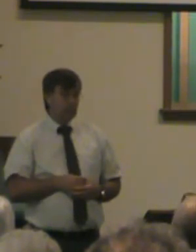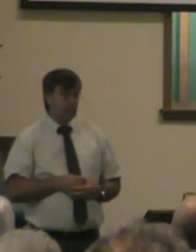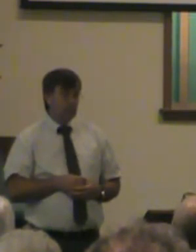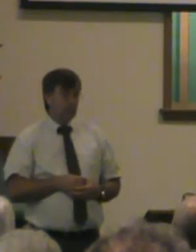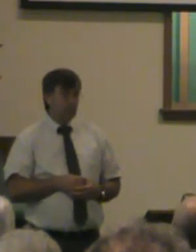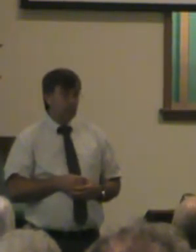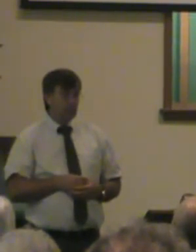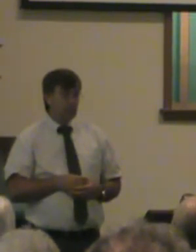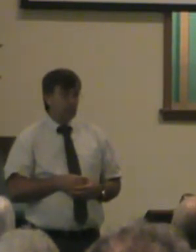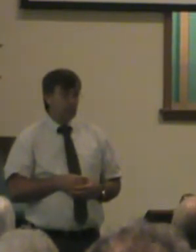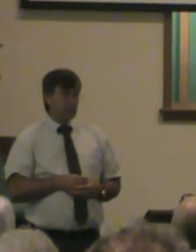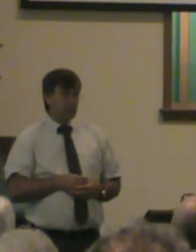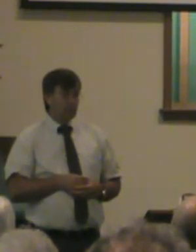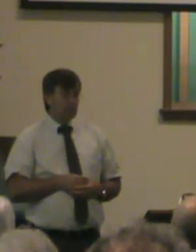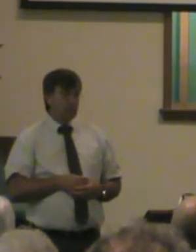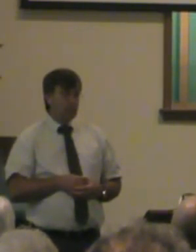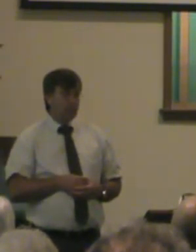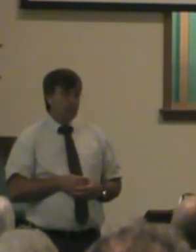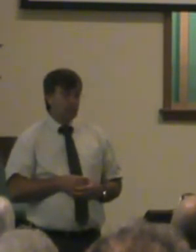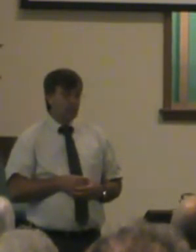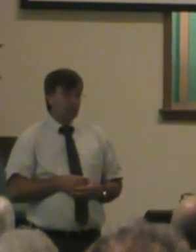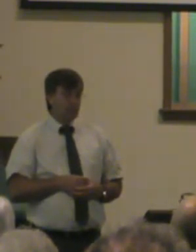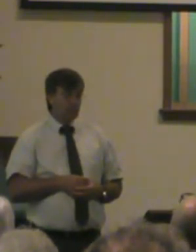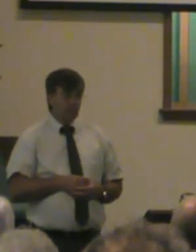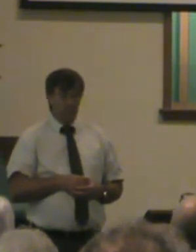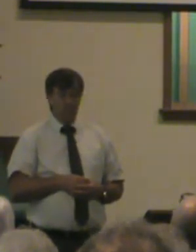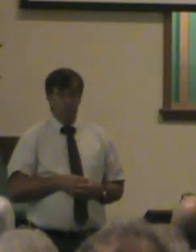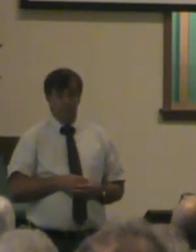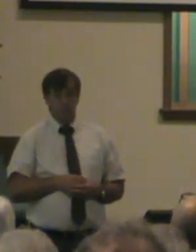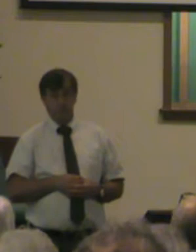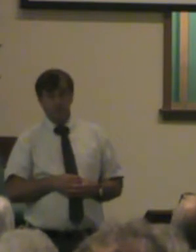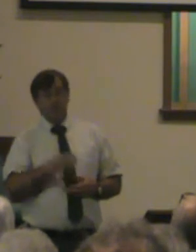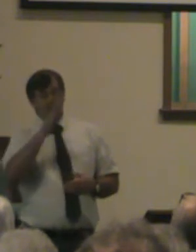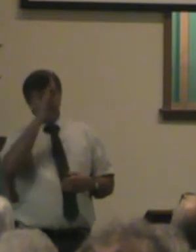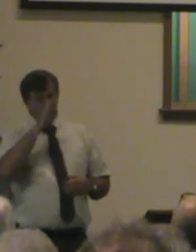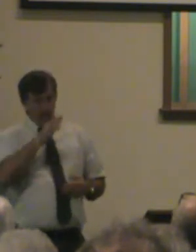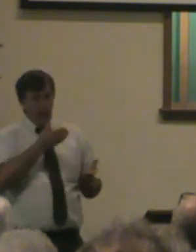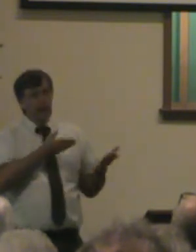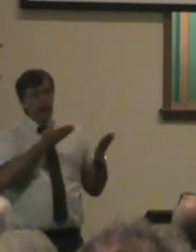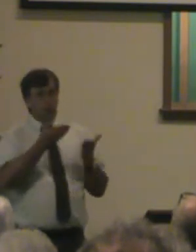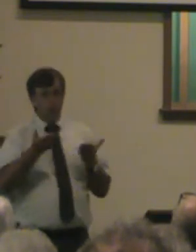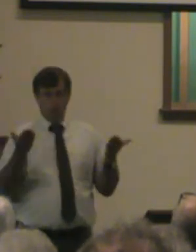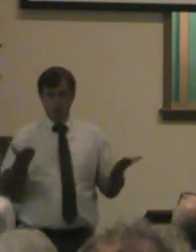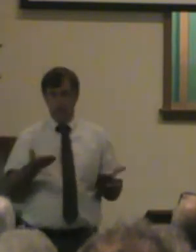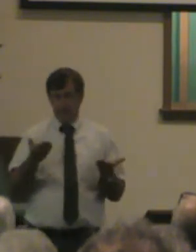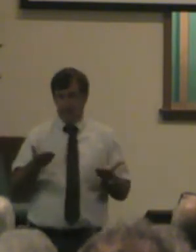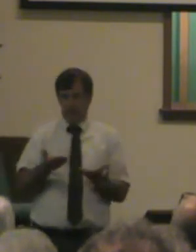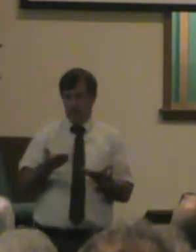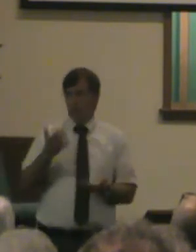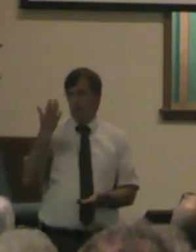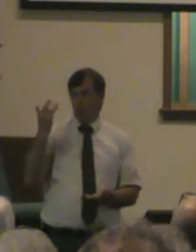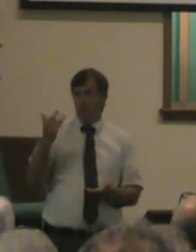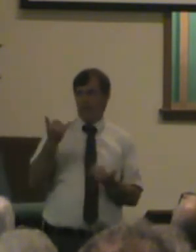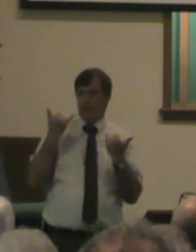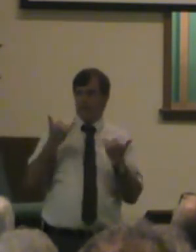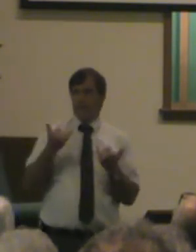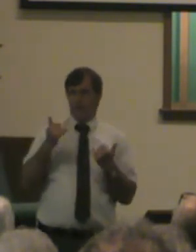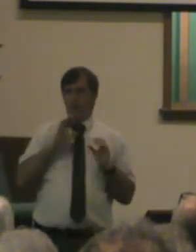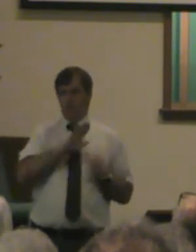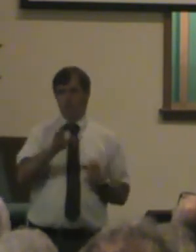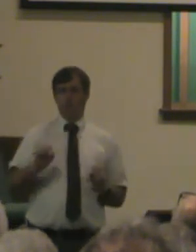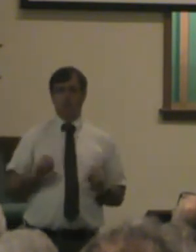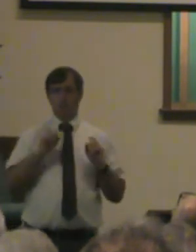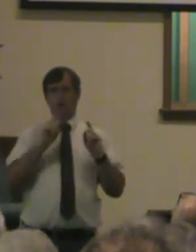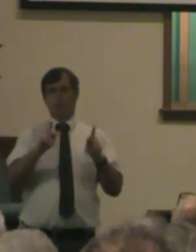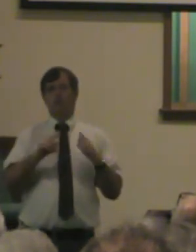Because if he is, you don't have one. God has brought you in. Because this is your opportunity to